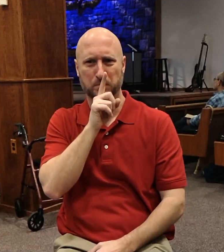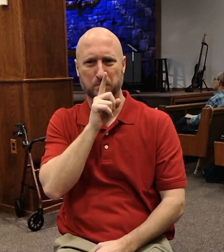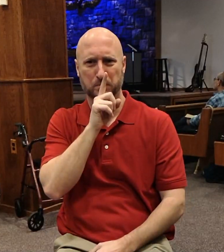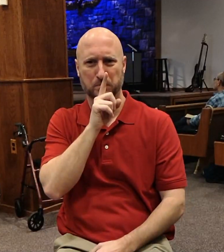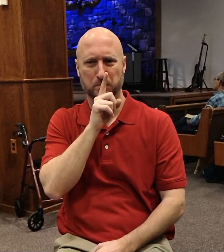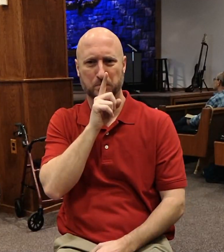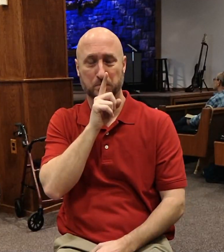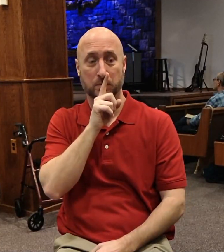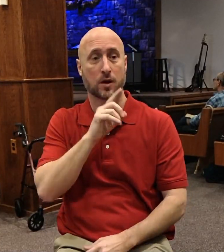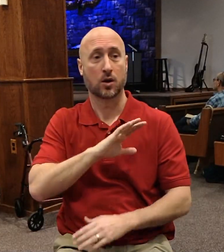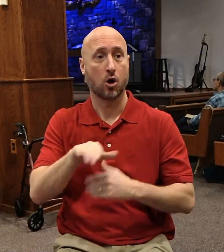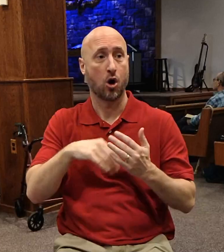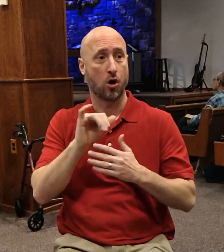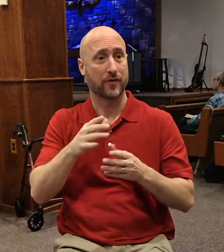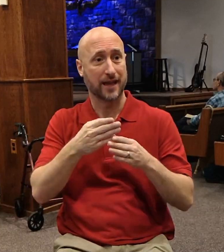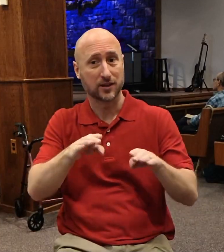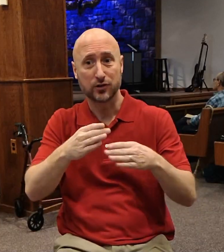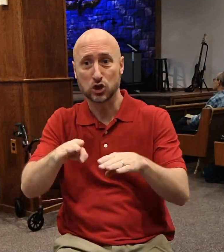In all of that division,